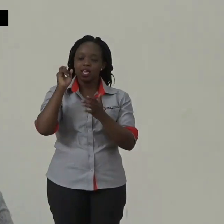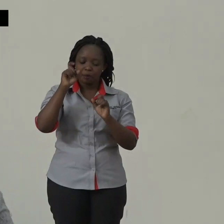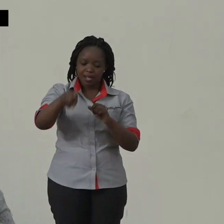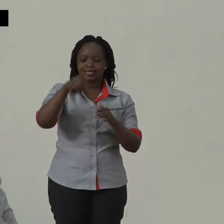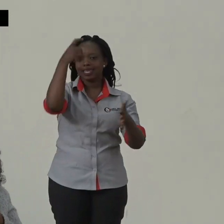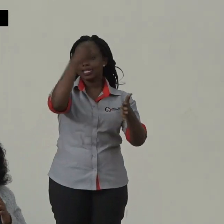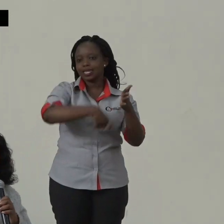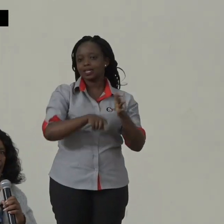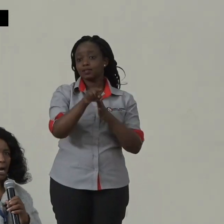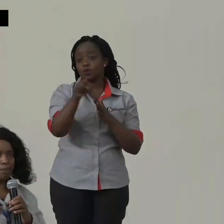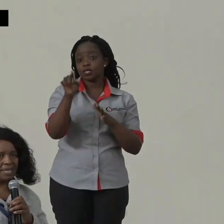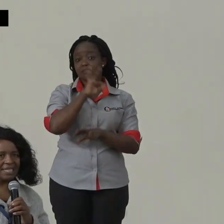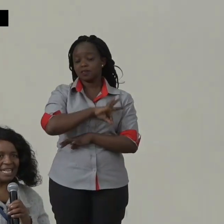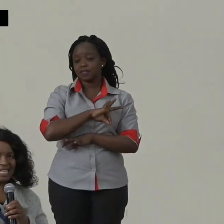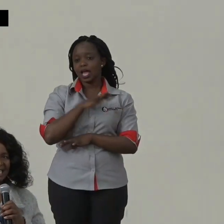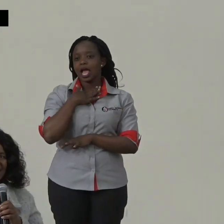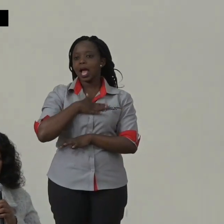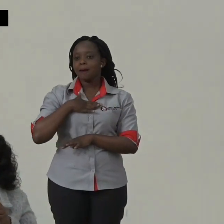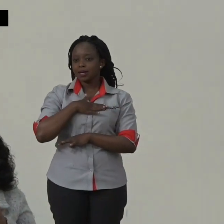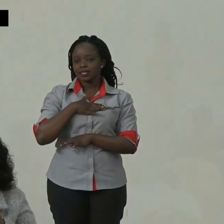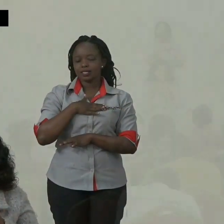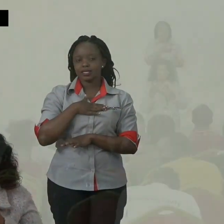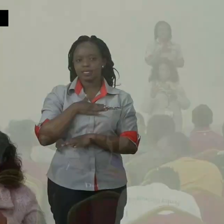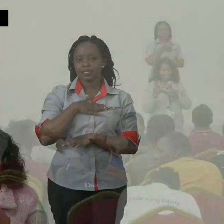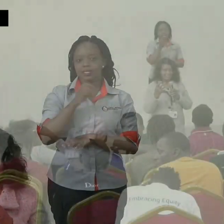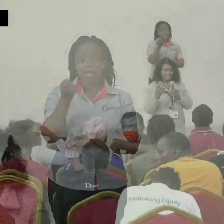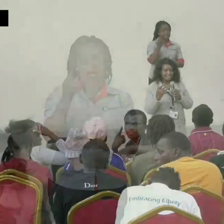tax. Please let us take note,